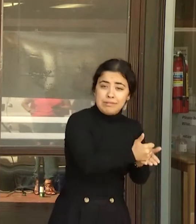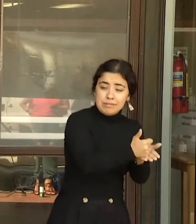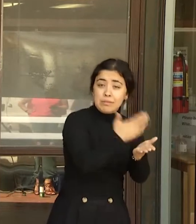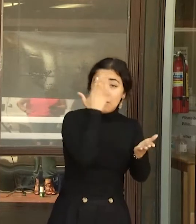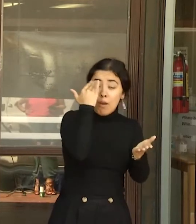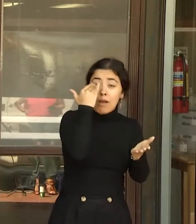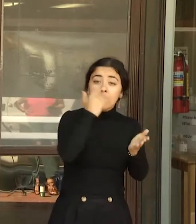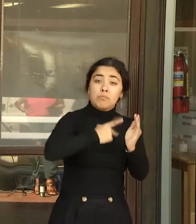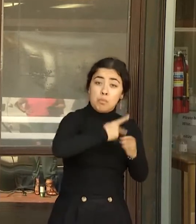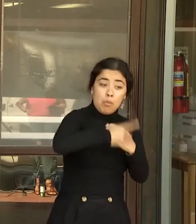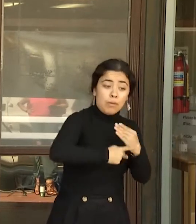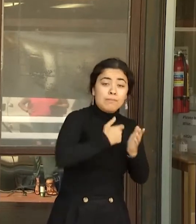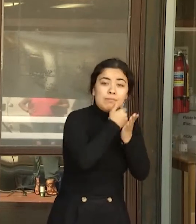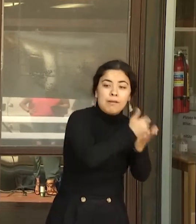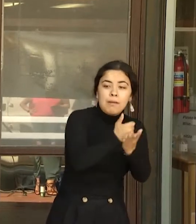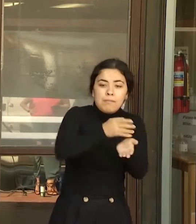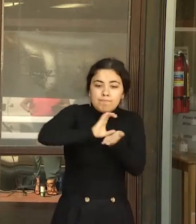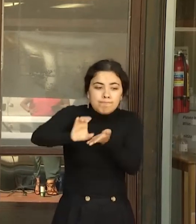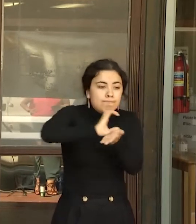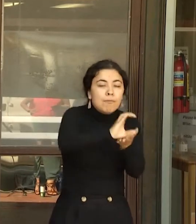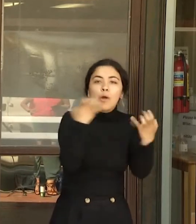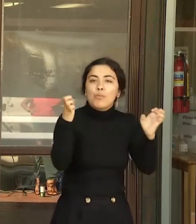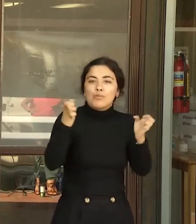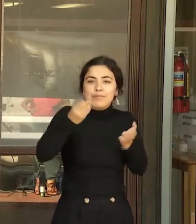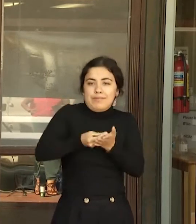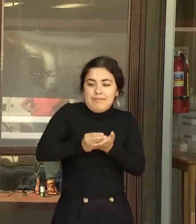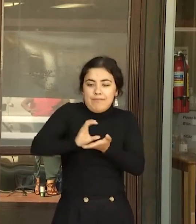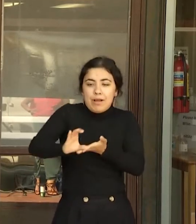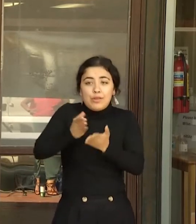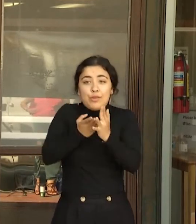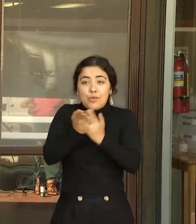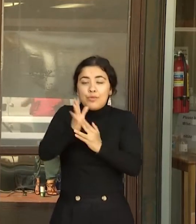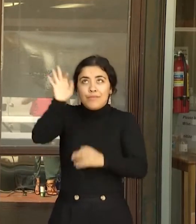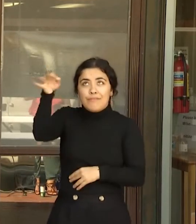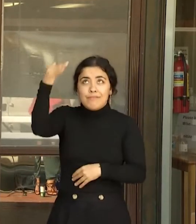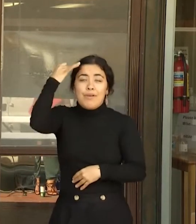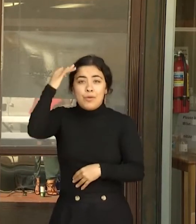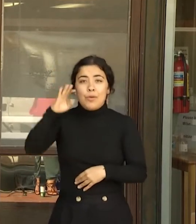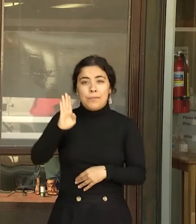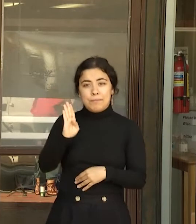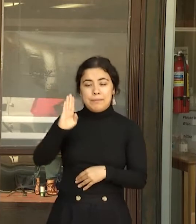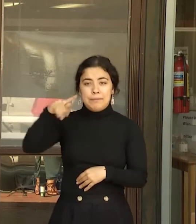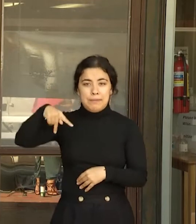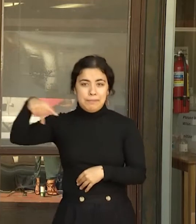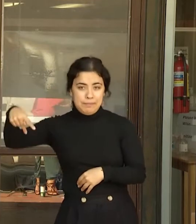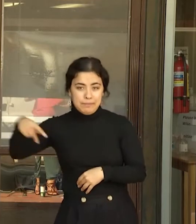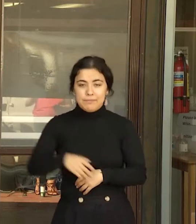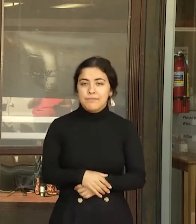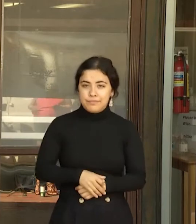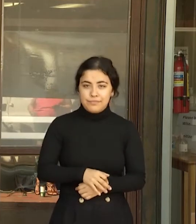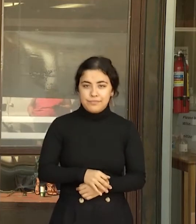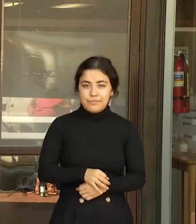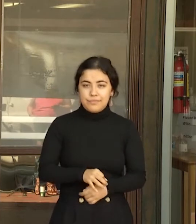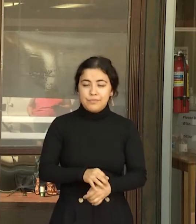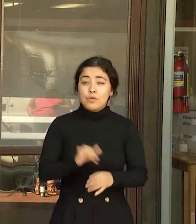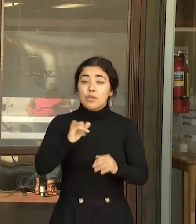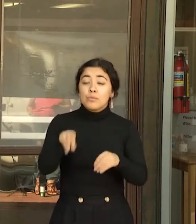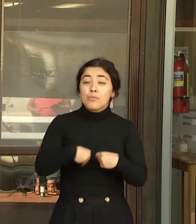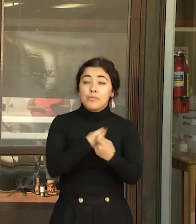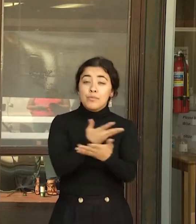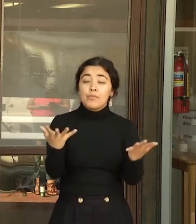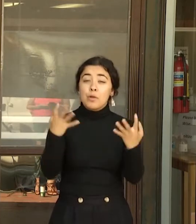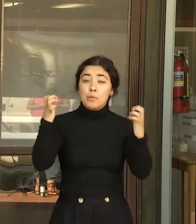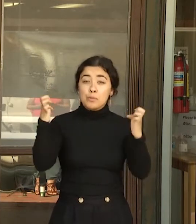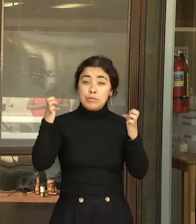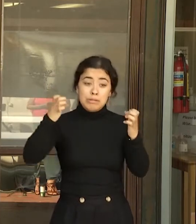funds through the federal Paycheck Protection Program, the PPP. We also provided emergency grant funding